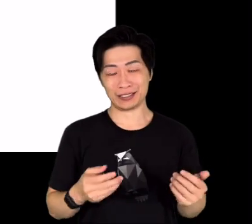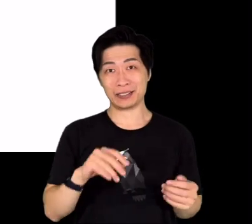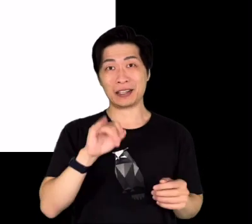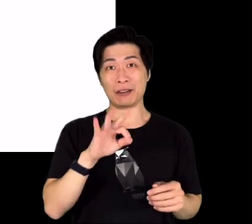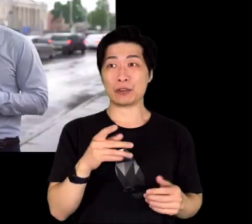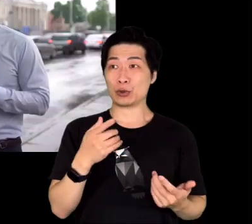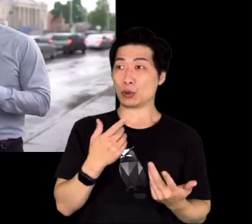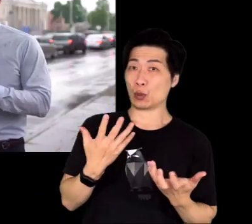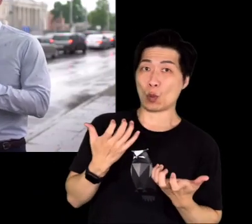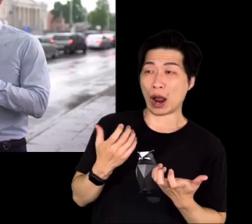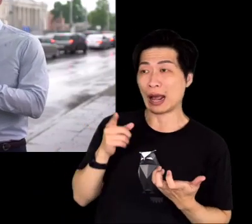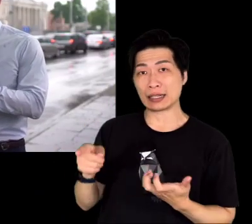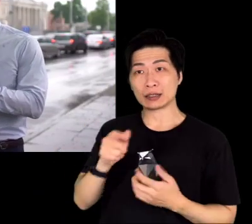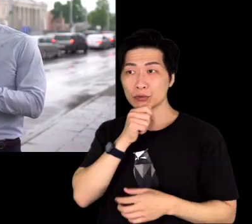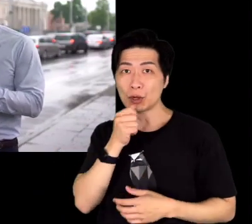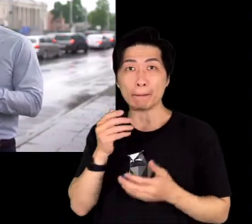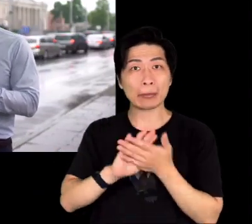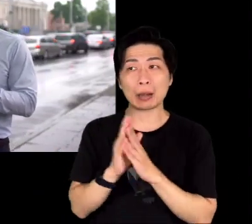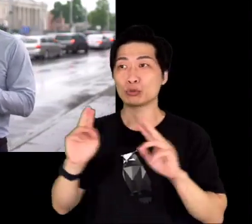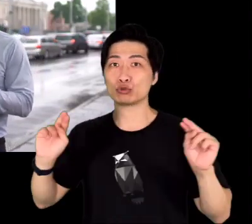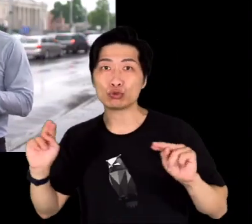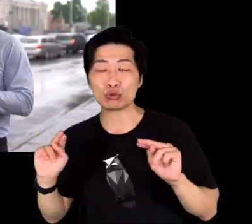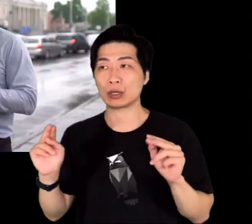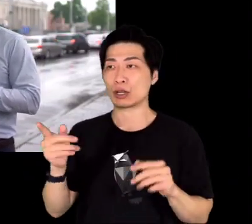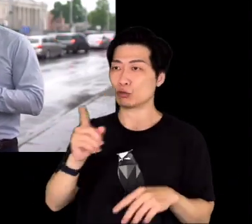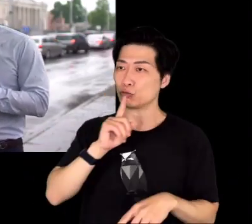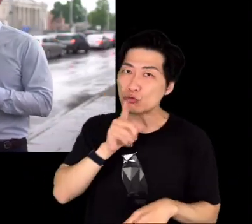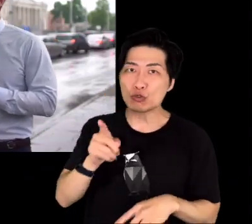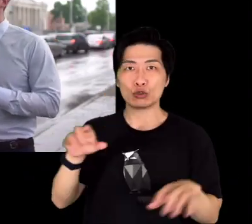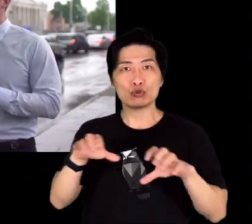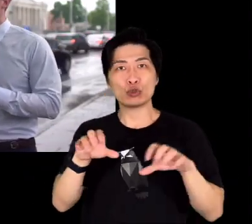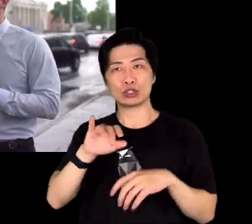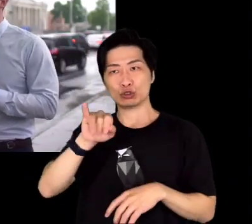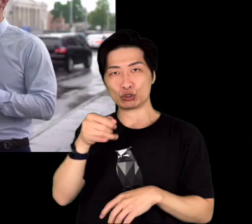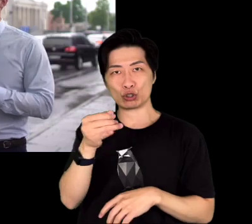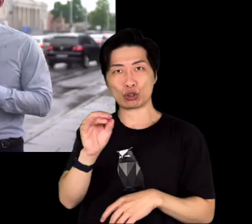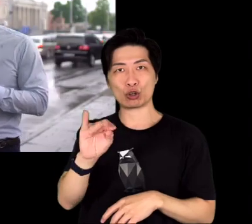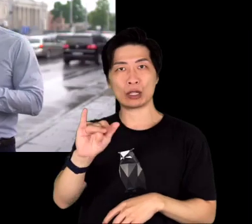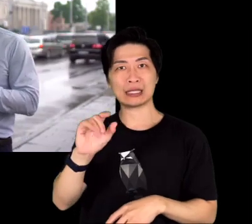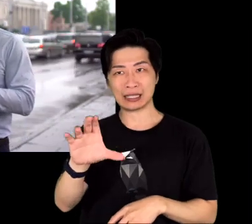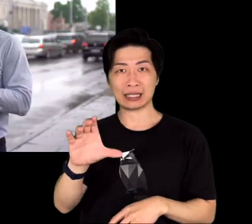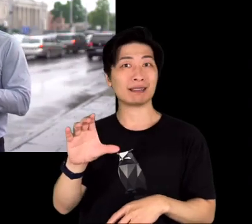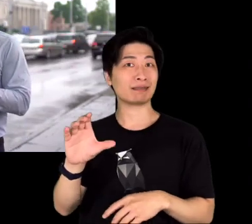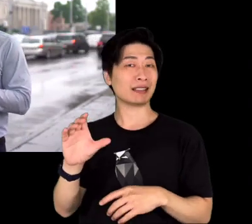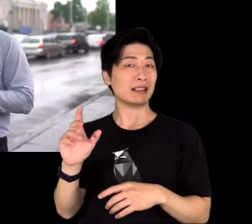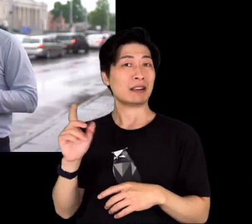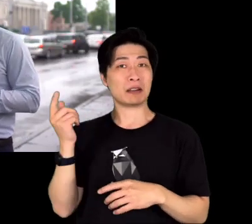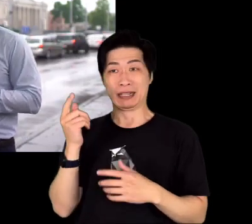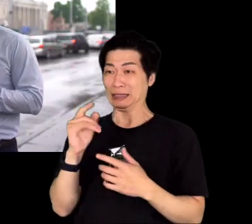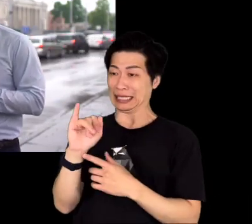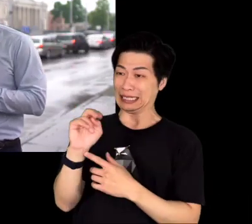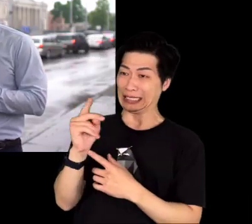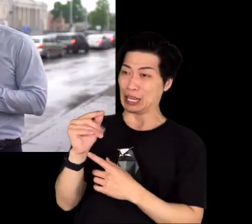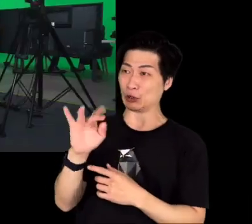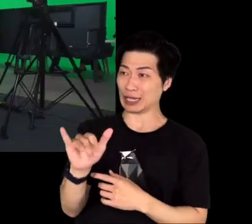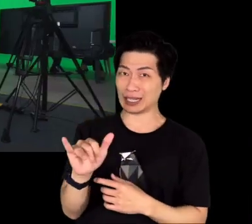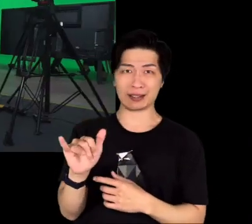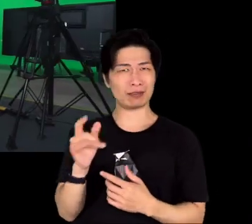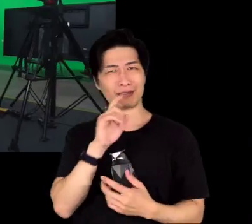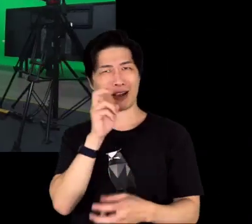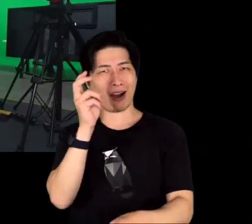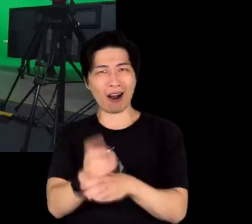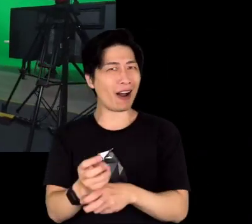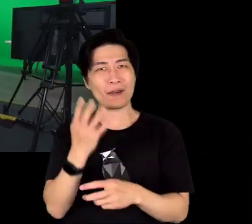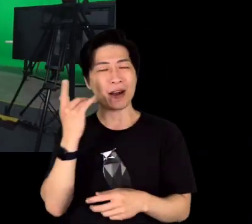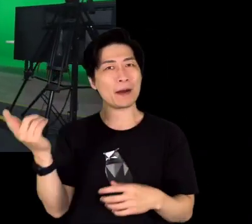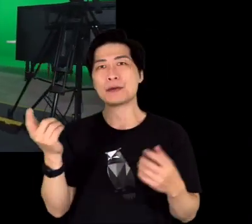positive ones. Therefore, if one is dependent on a journalist and editor to be neutral and exercise quote-unquote journalistic integrity, which in this